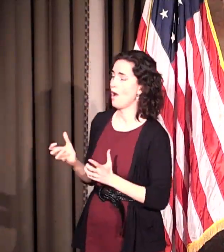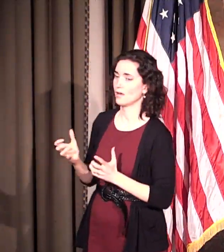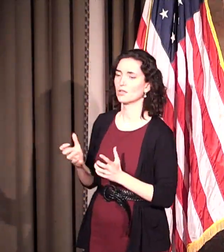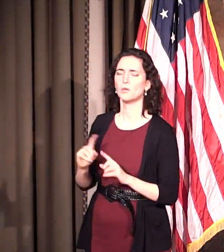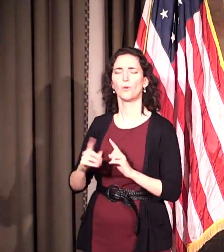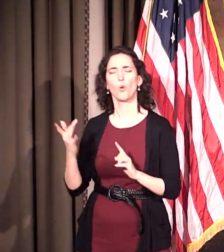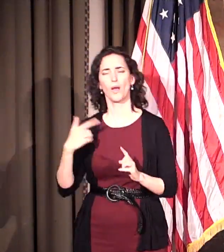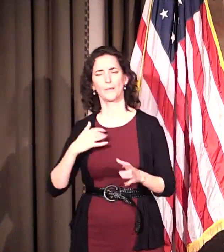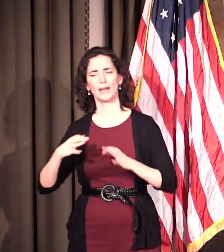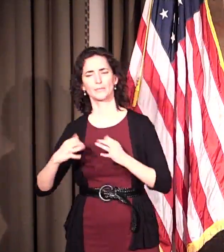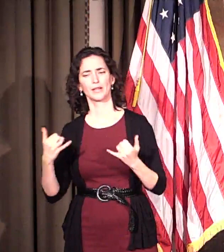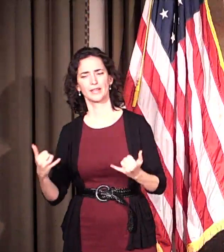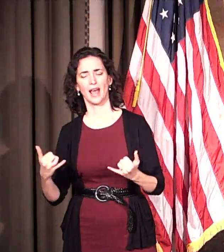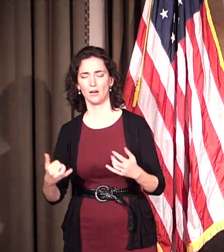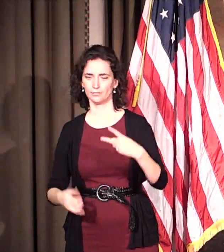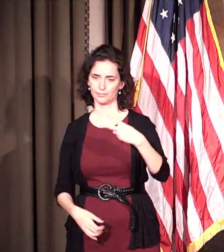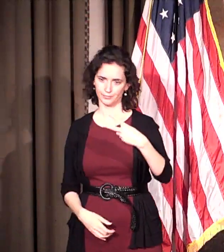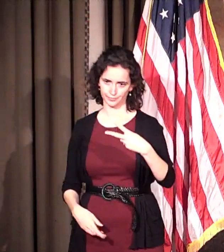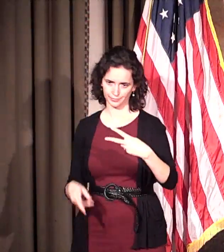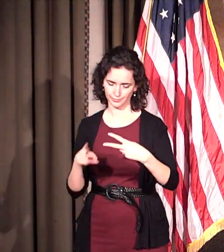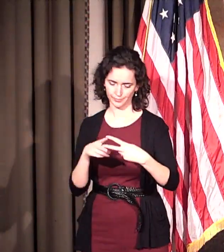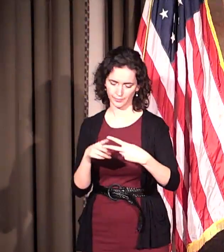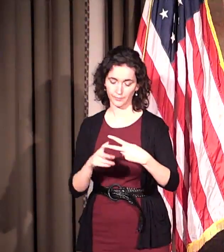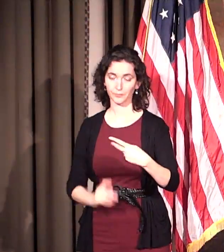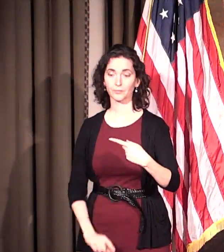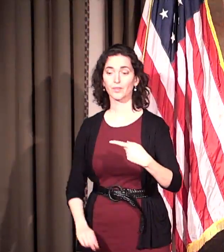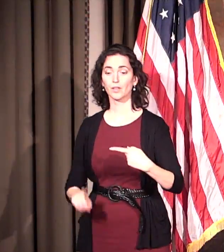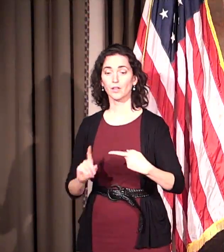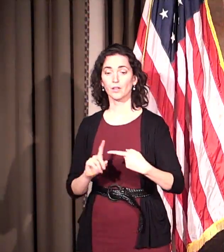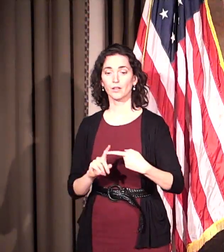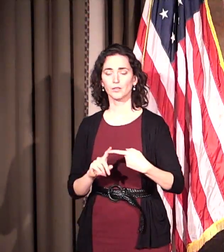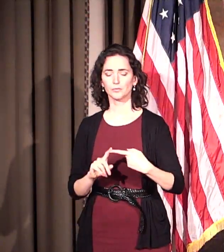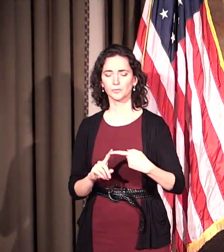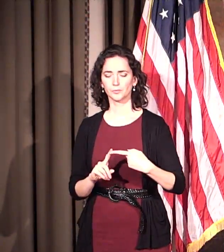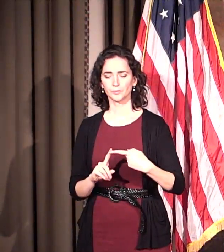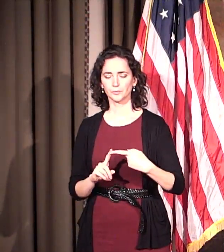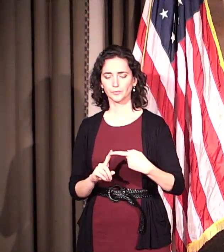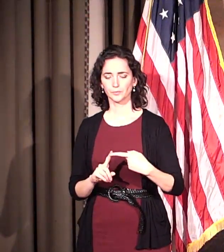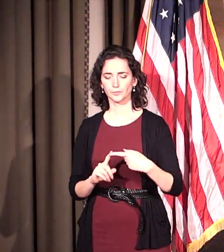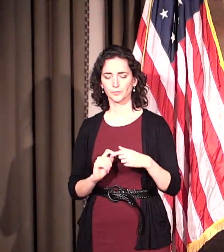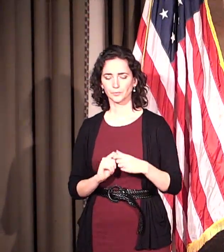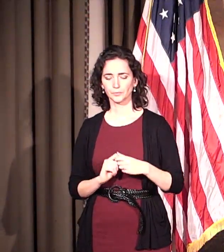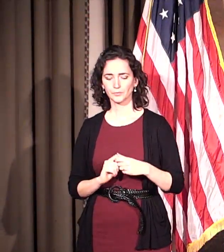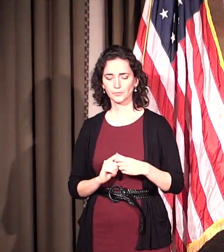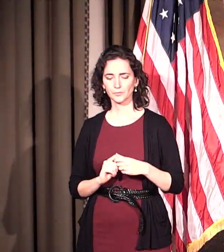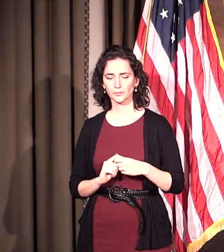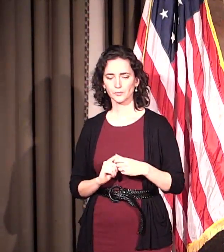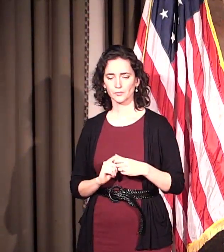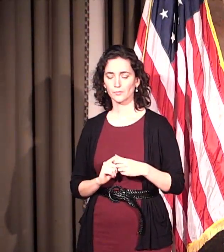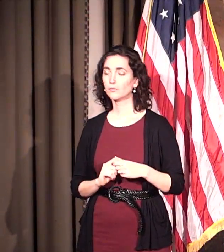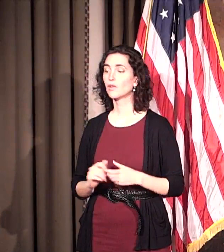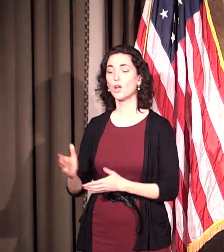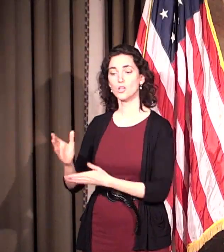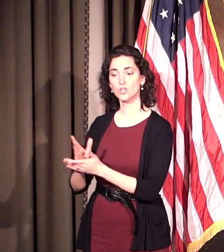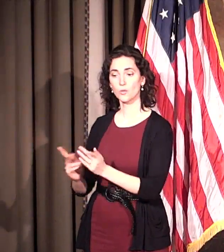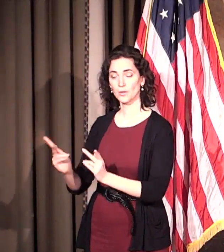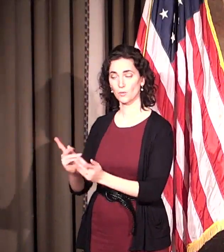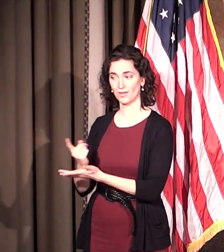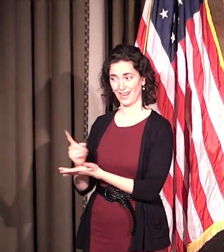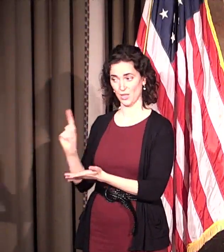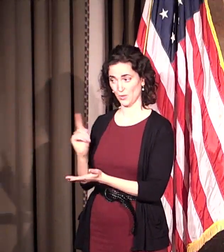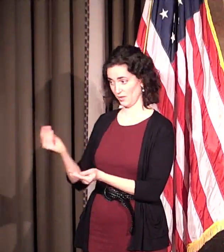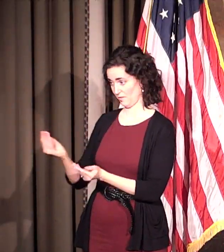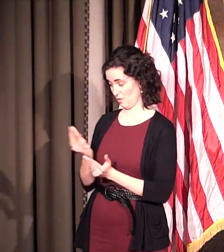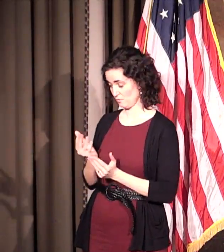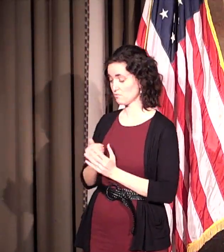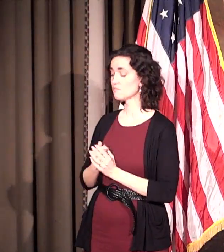two reasons why it's important for me to talk about this right now. Number one, I've heard a couple examples brought to me the past week